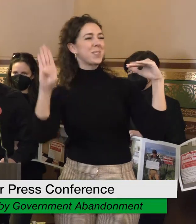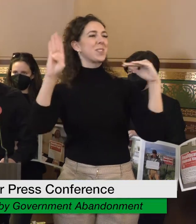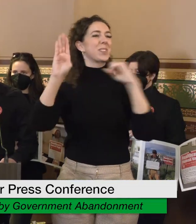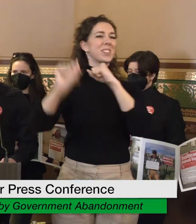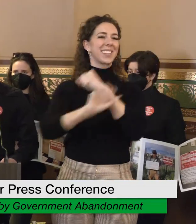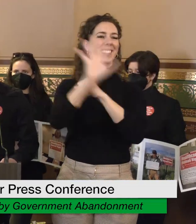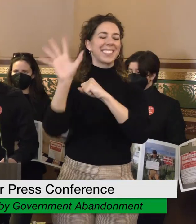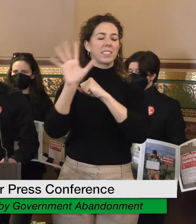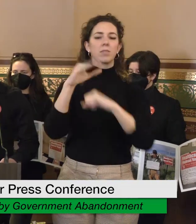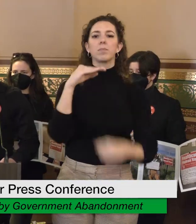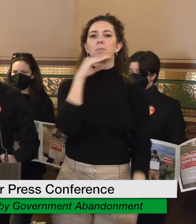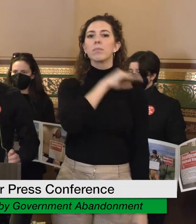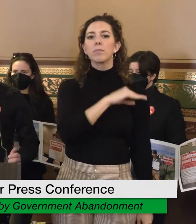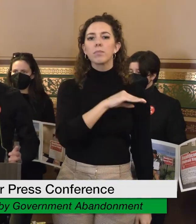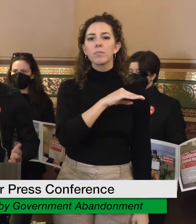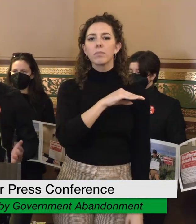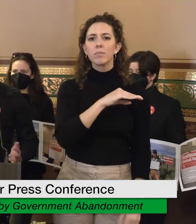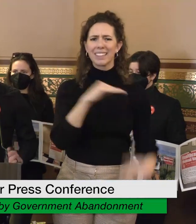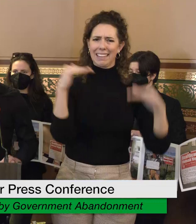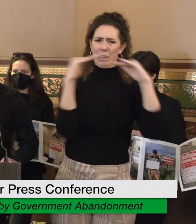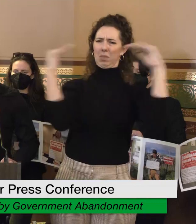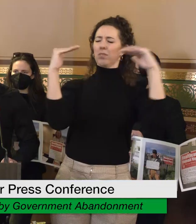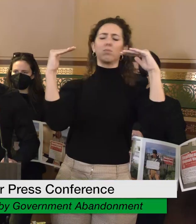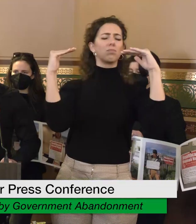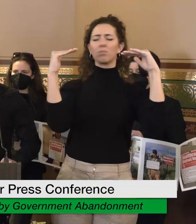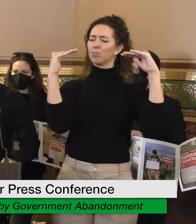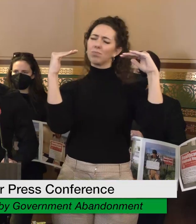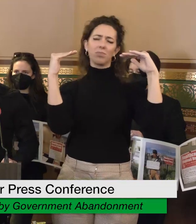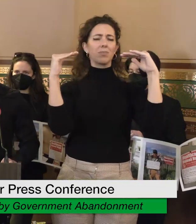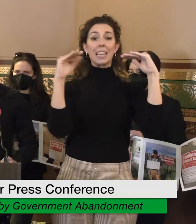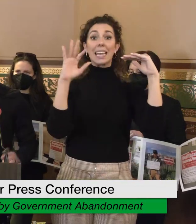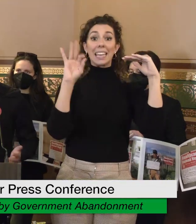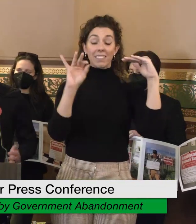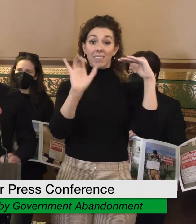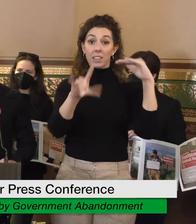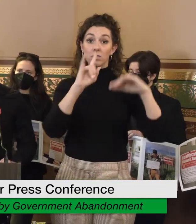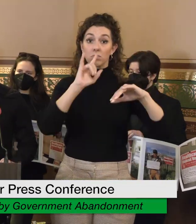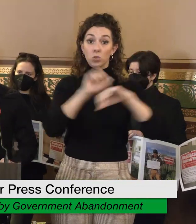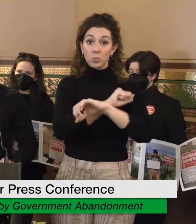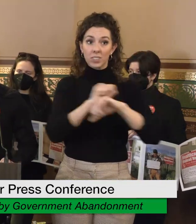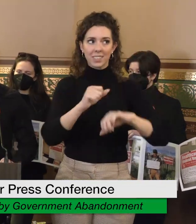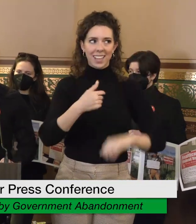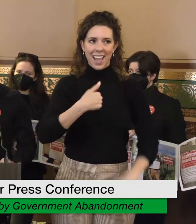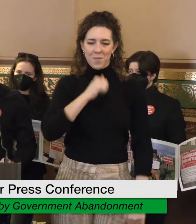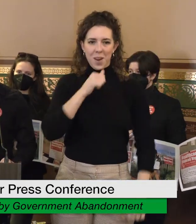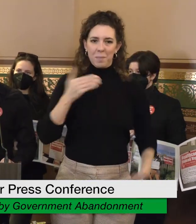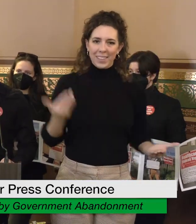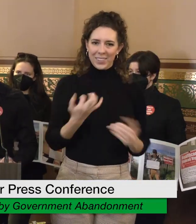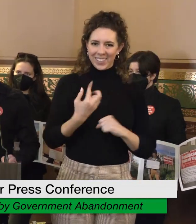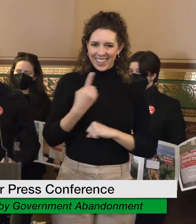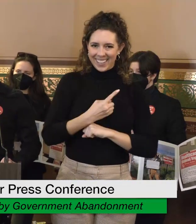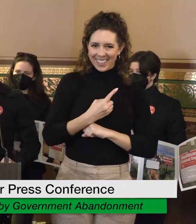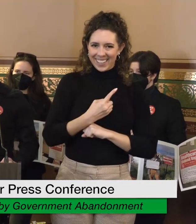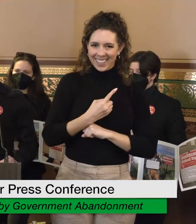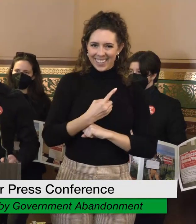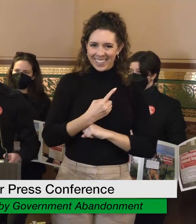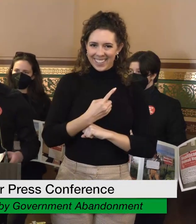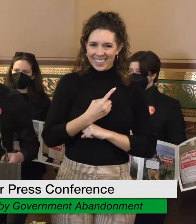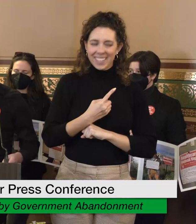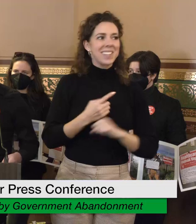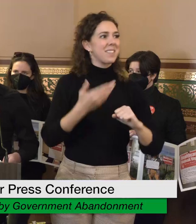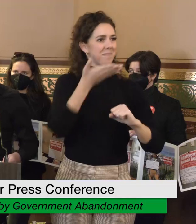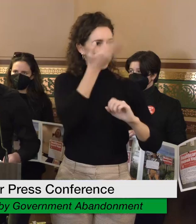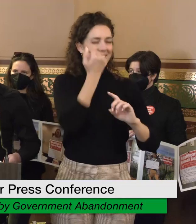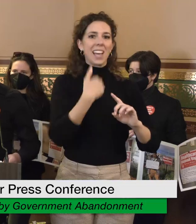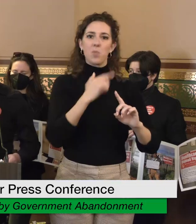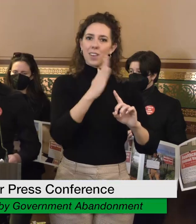lie. If that were in any way even remotely true, I would not be standing here today. I would have received the treatment